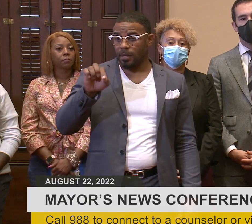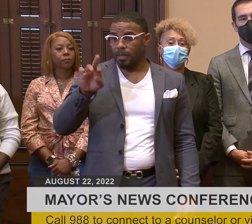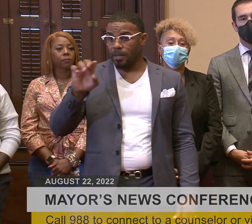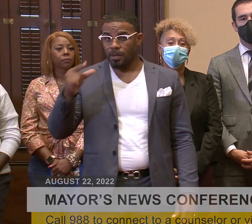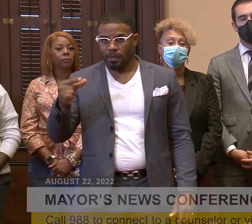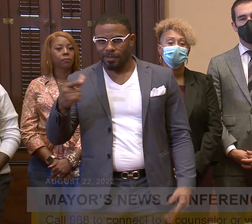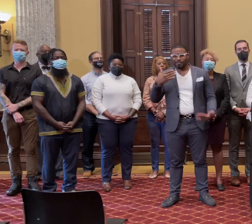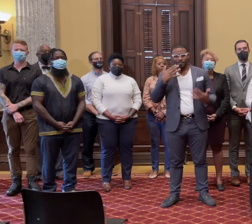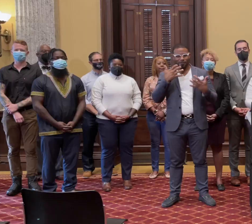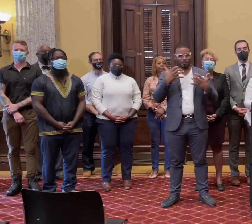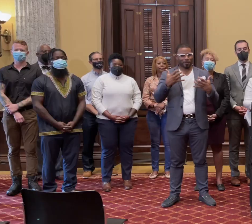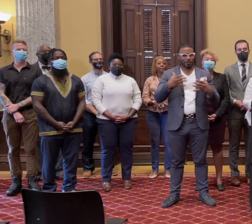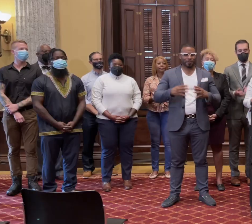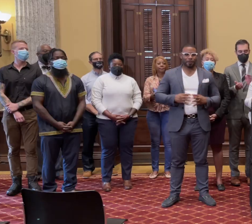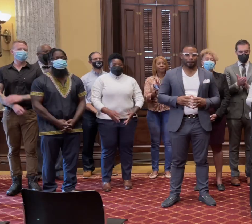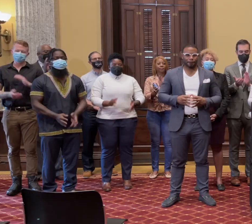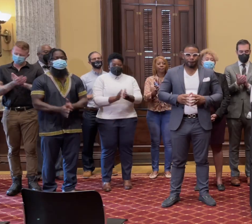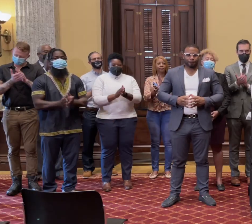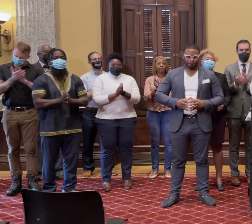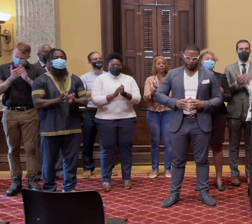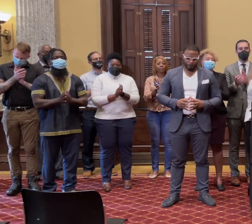www.988helpline.org. Thank you.